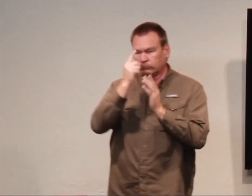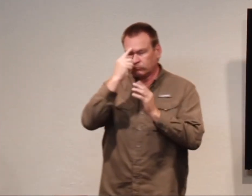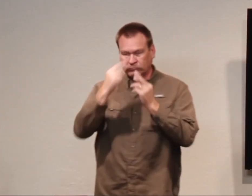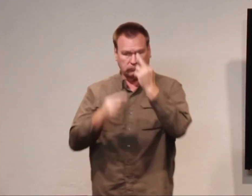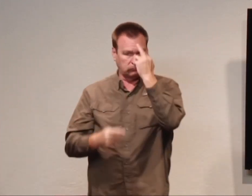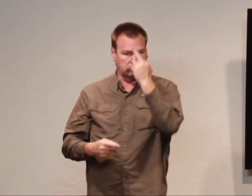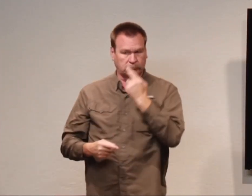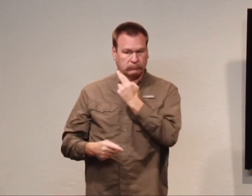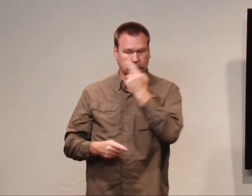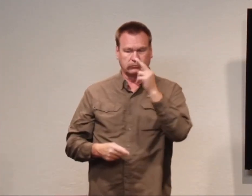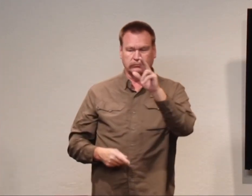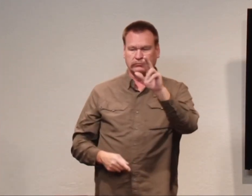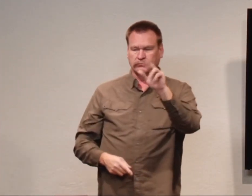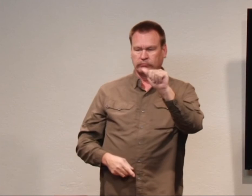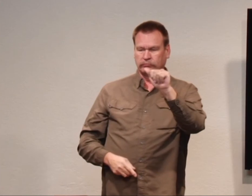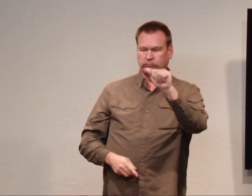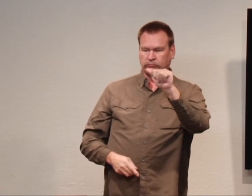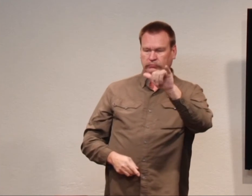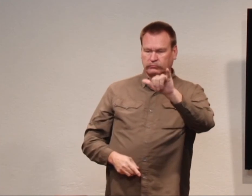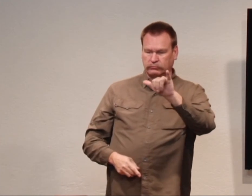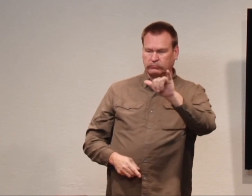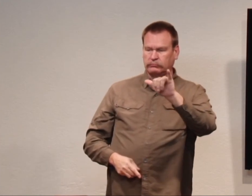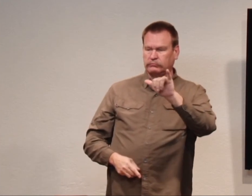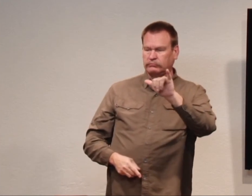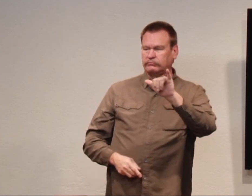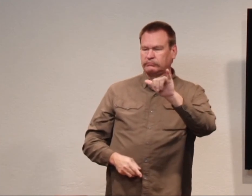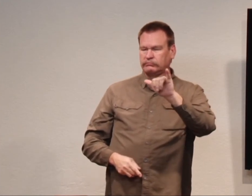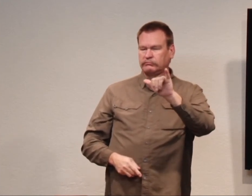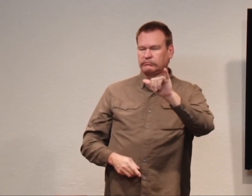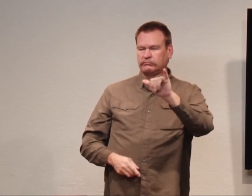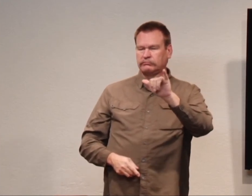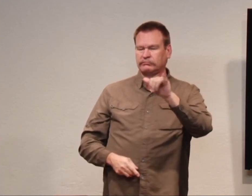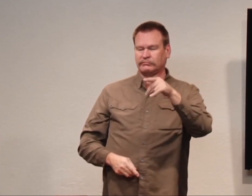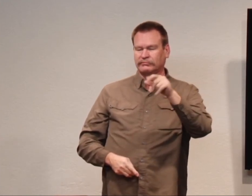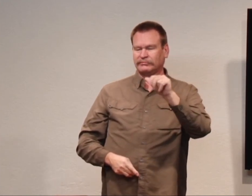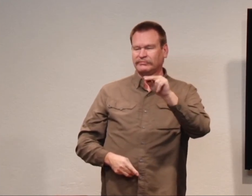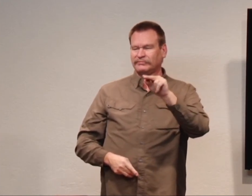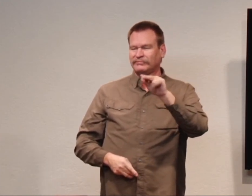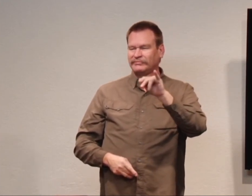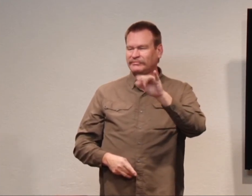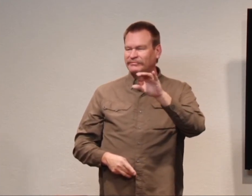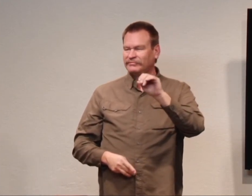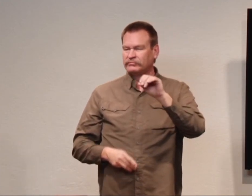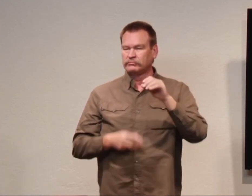I do need a special request for Ray, for our brother Raymond.